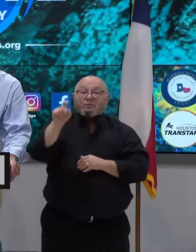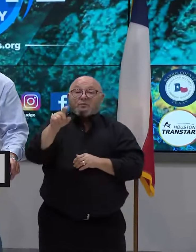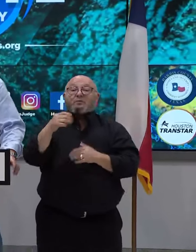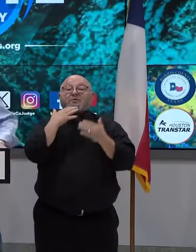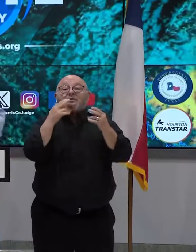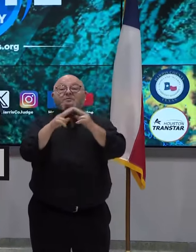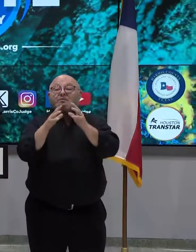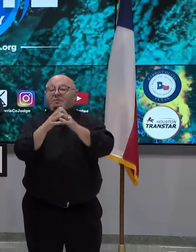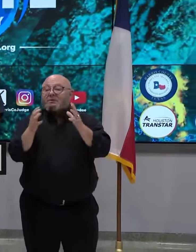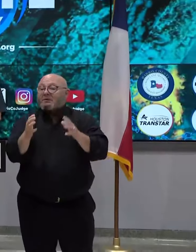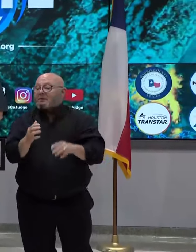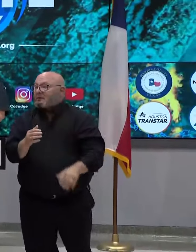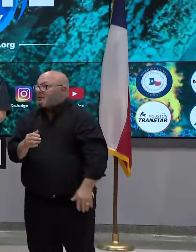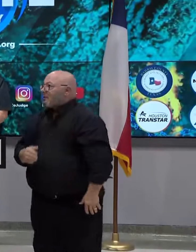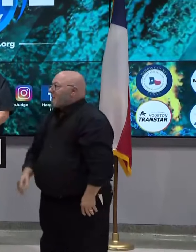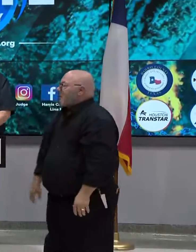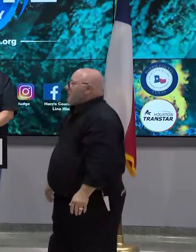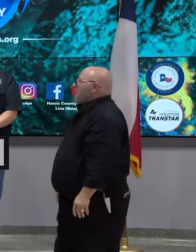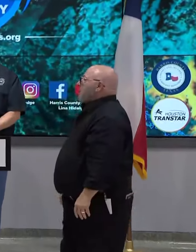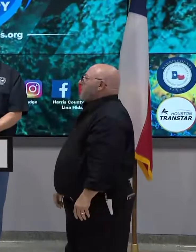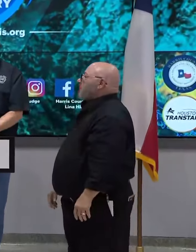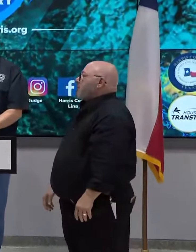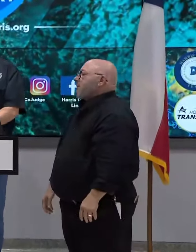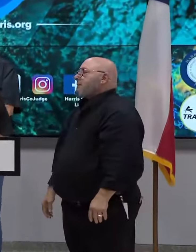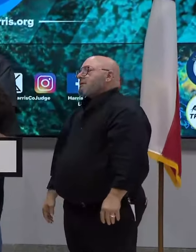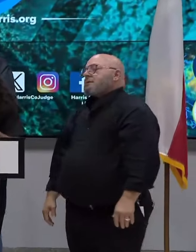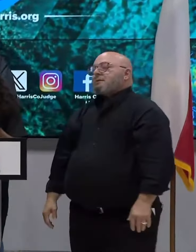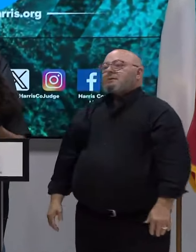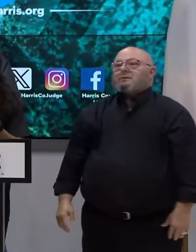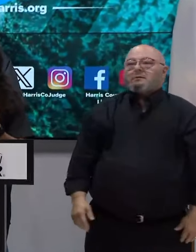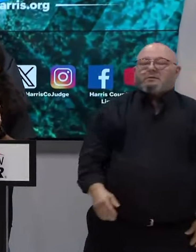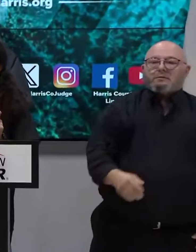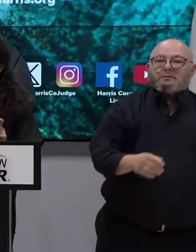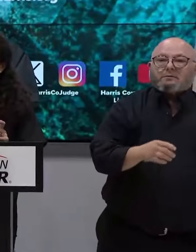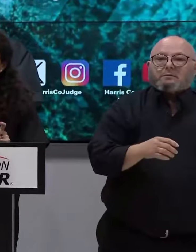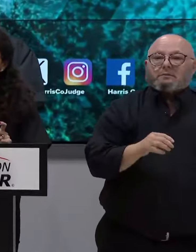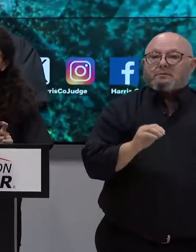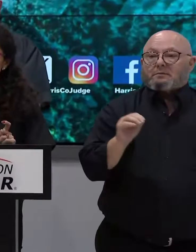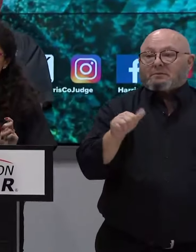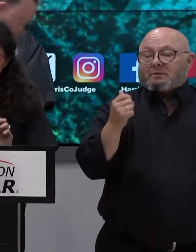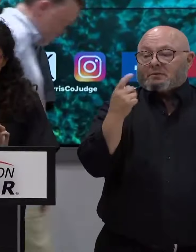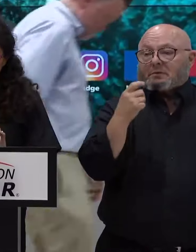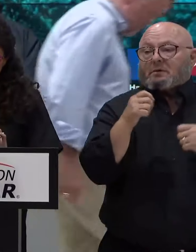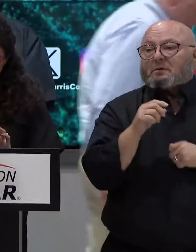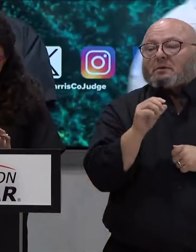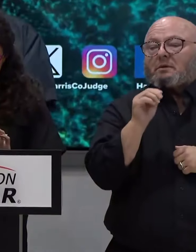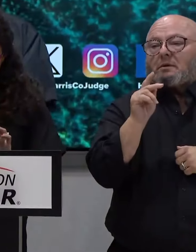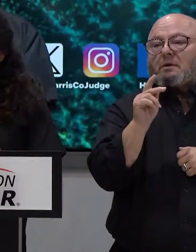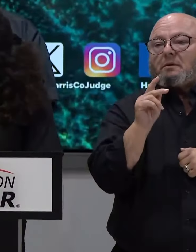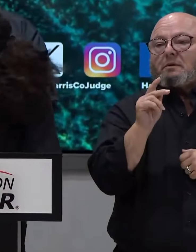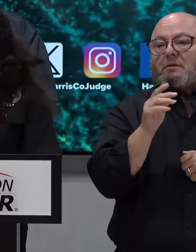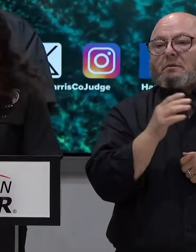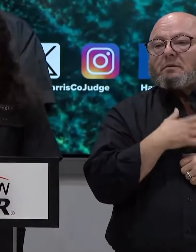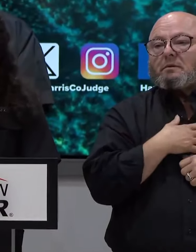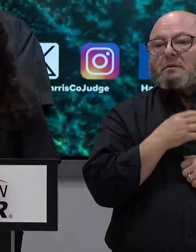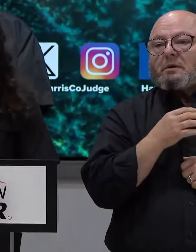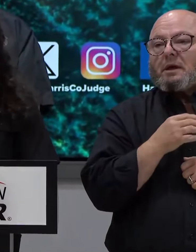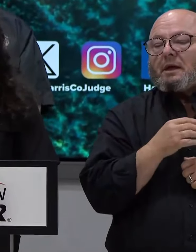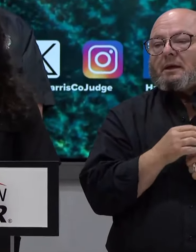Okay, thank you very much. I have more questions. you guys don't have any other questions for them? Okay, so I have my own